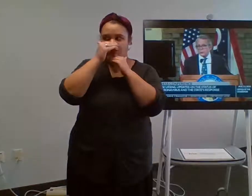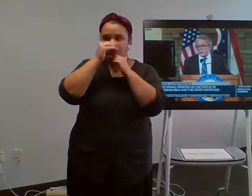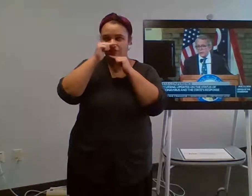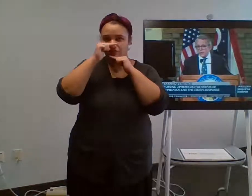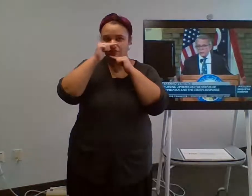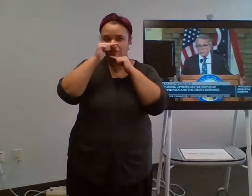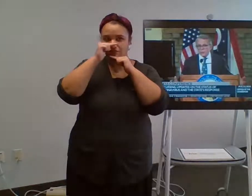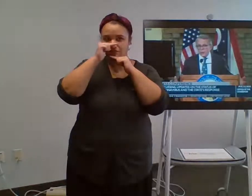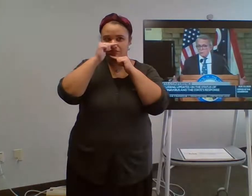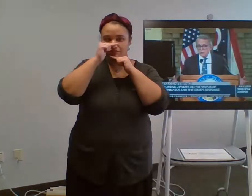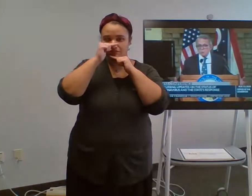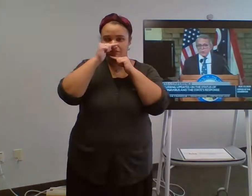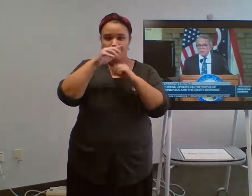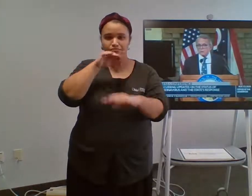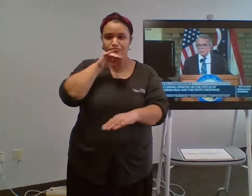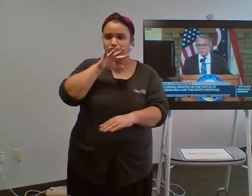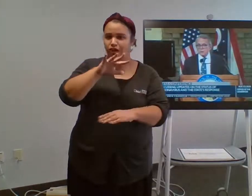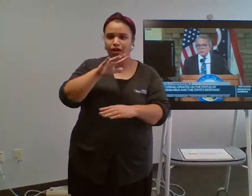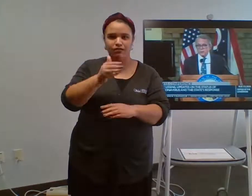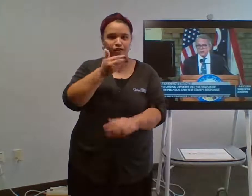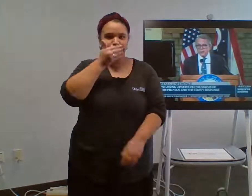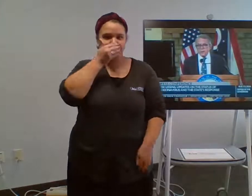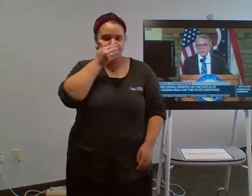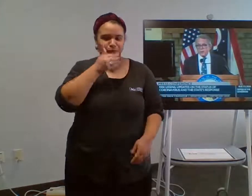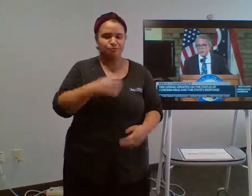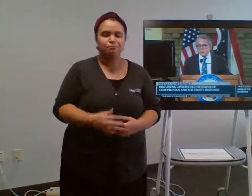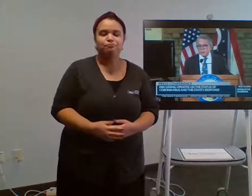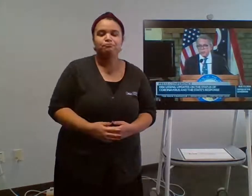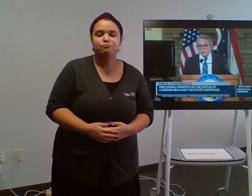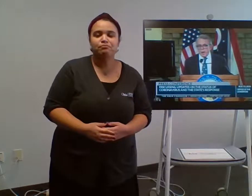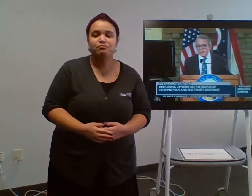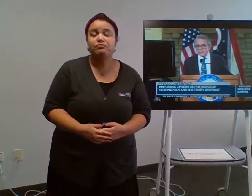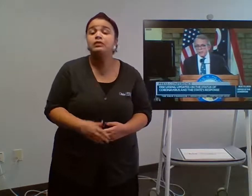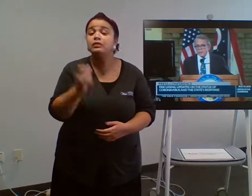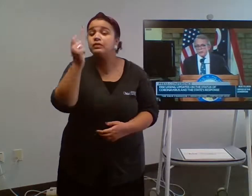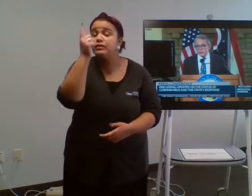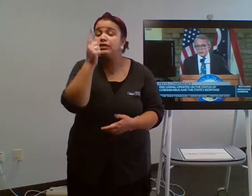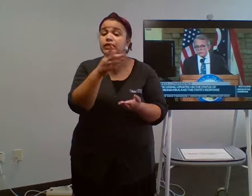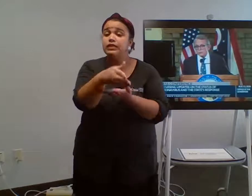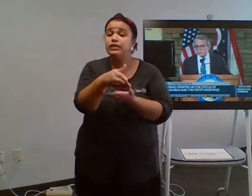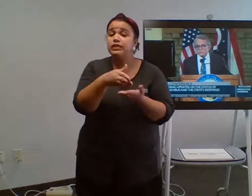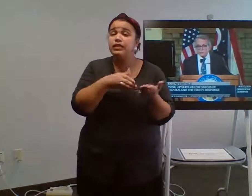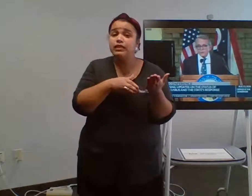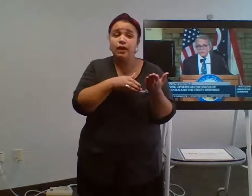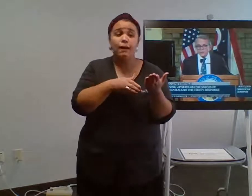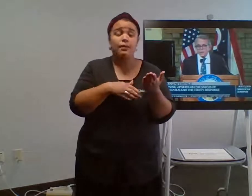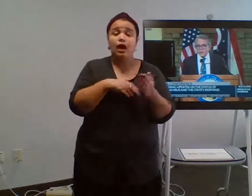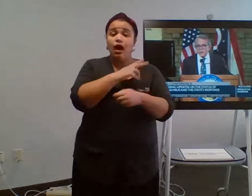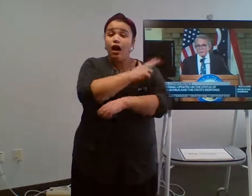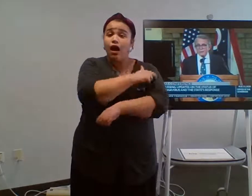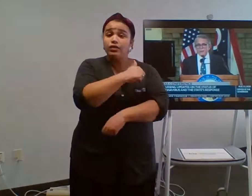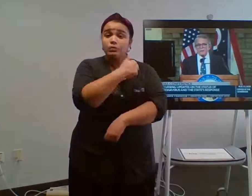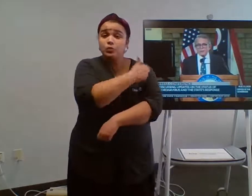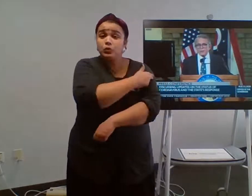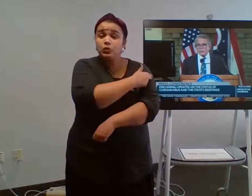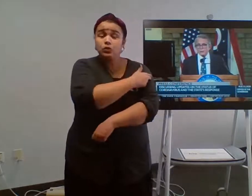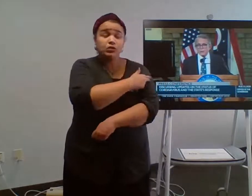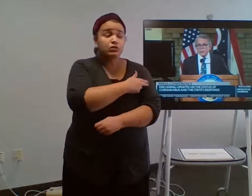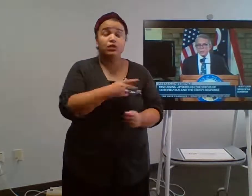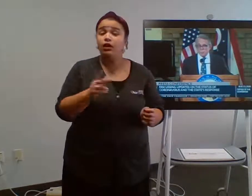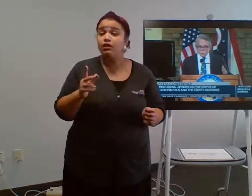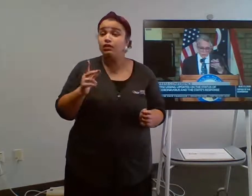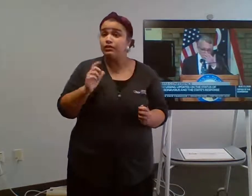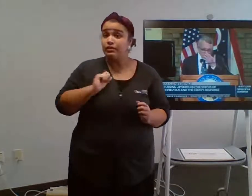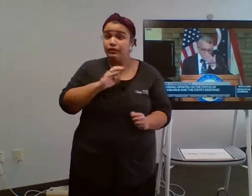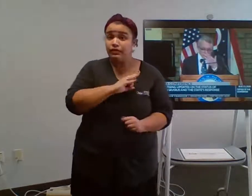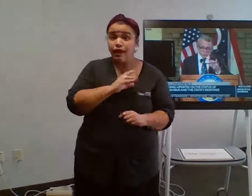What we're seeing in some medical facilities is we're seeing a mask and shields. That medical